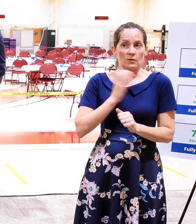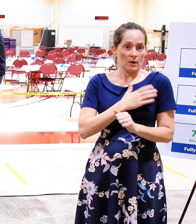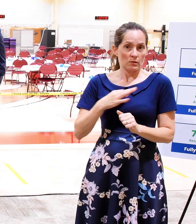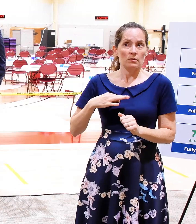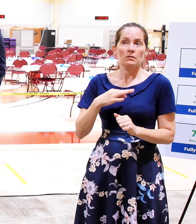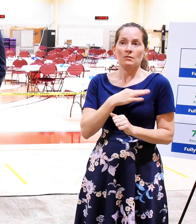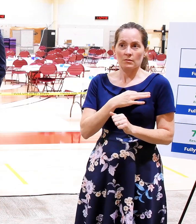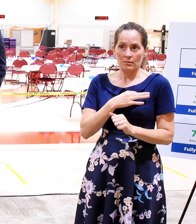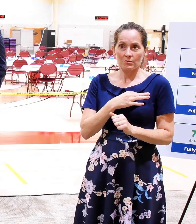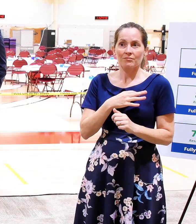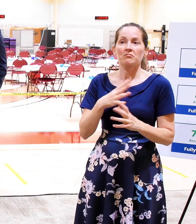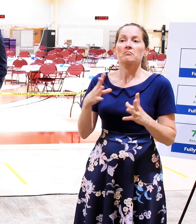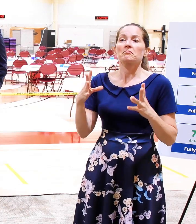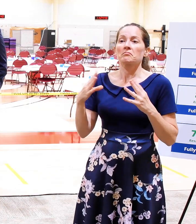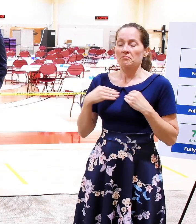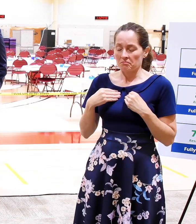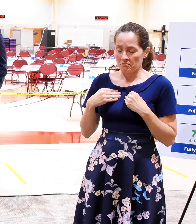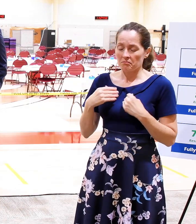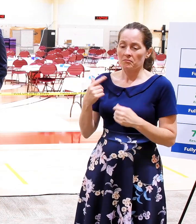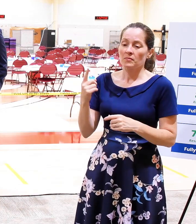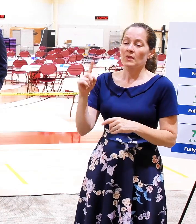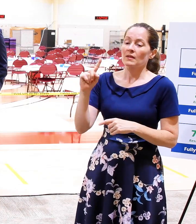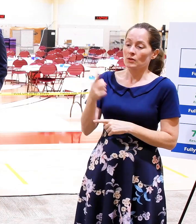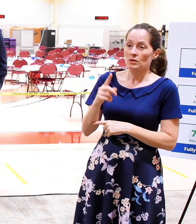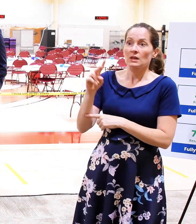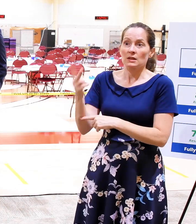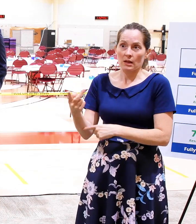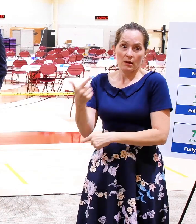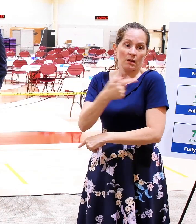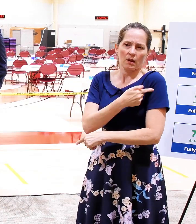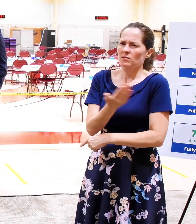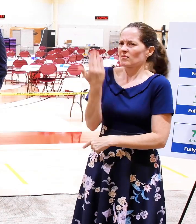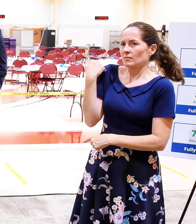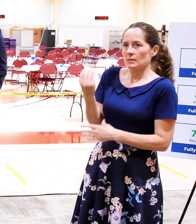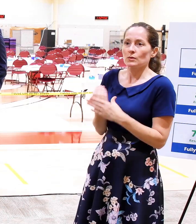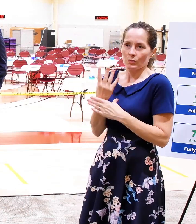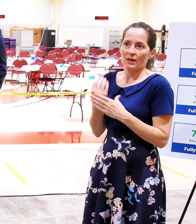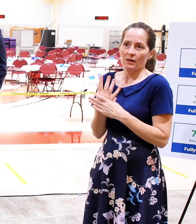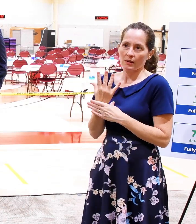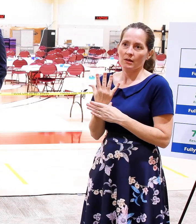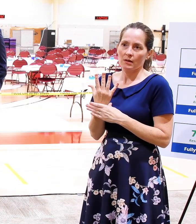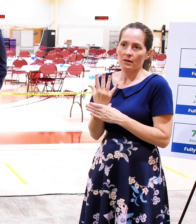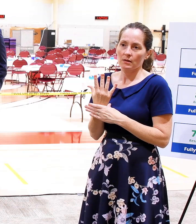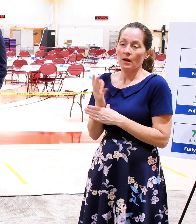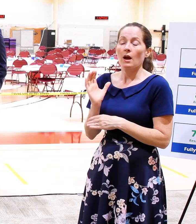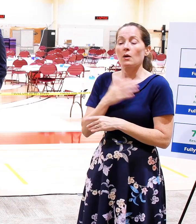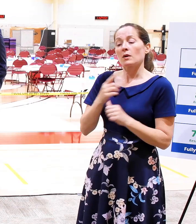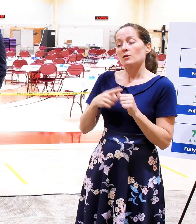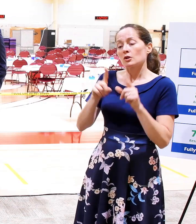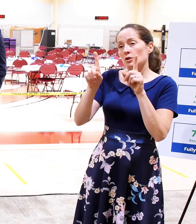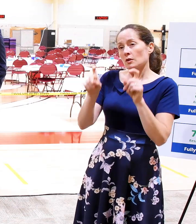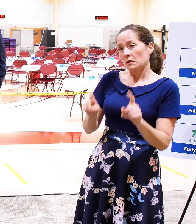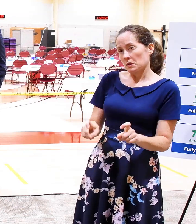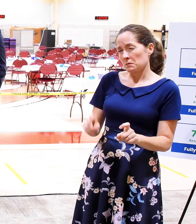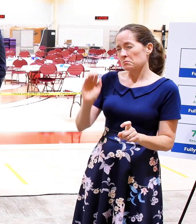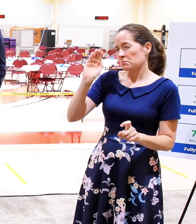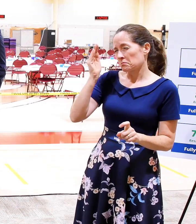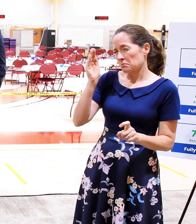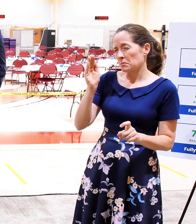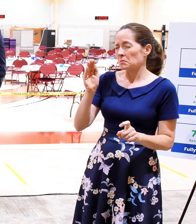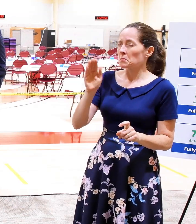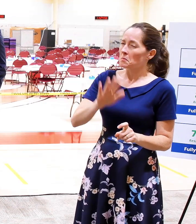receiving their first and second dose of the vaccines during the spring. Our initial surveys had us close to 98